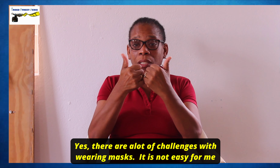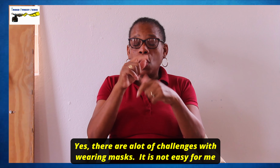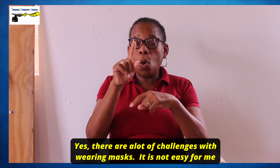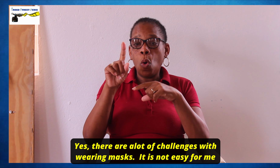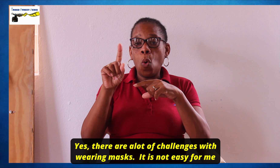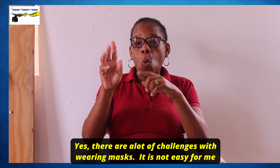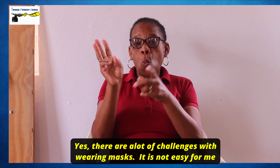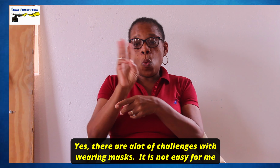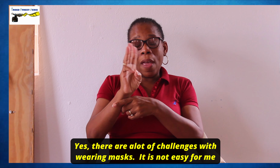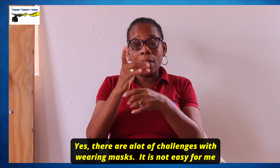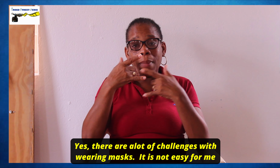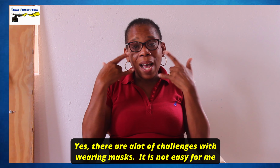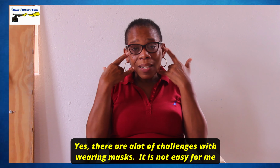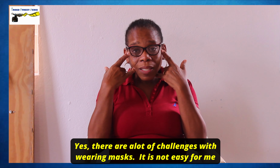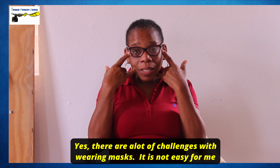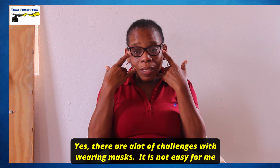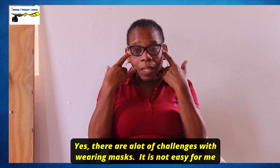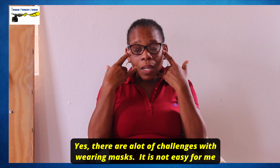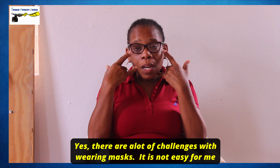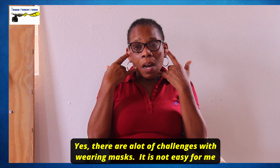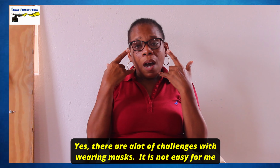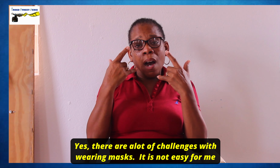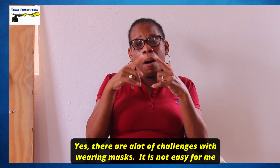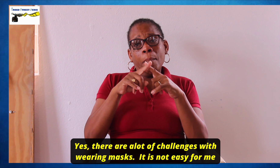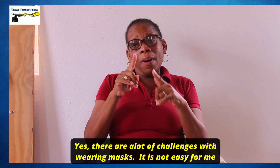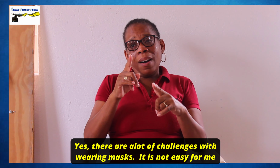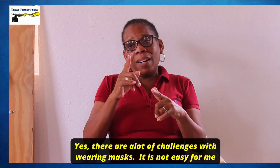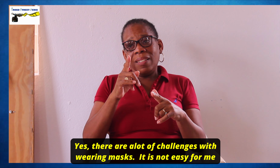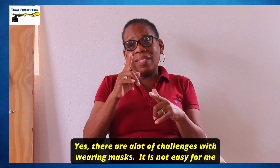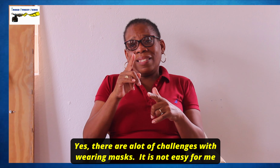of challenges with wearing masks.